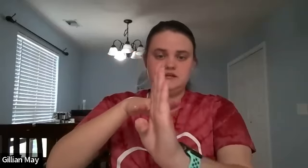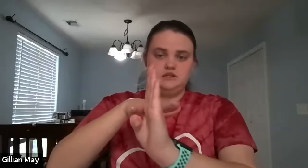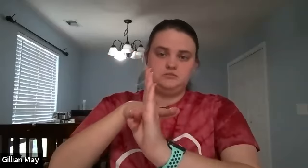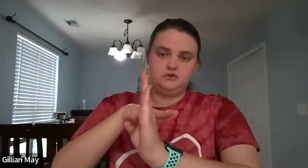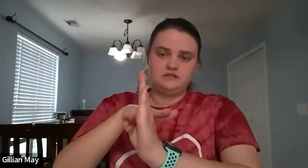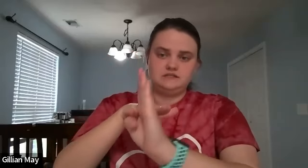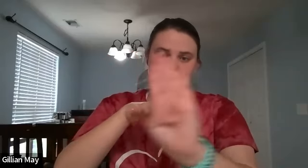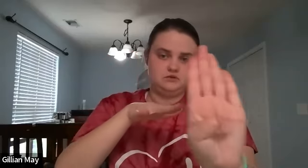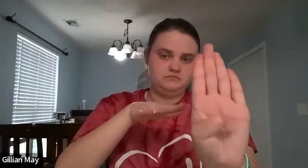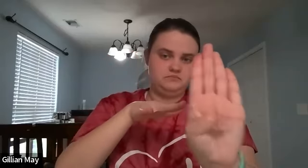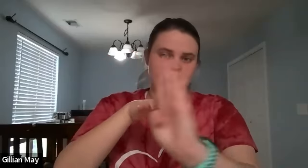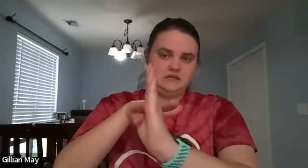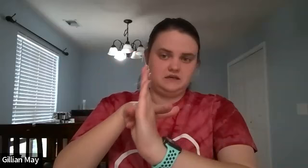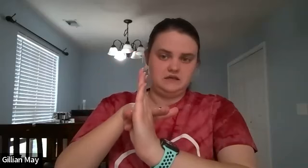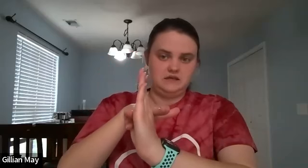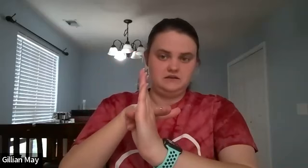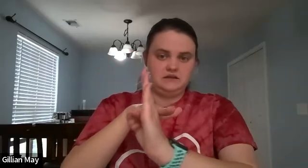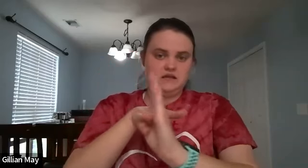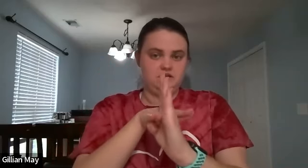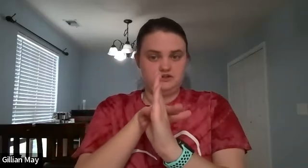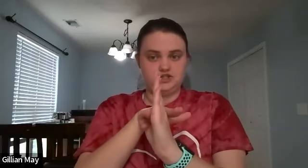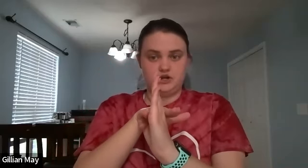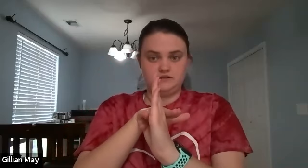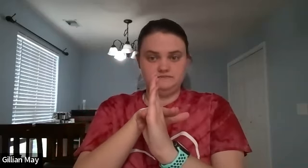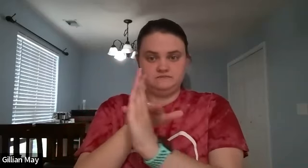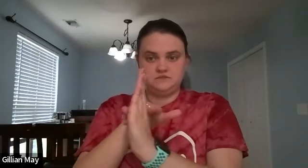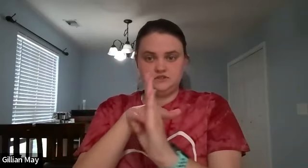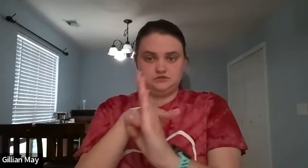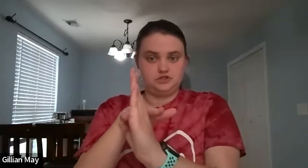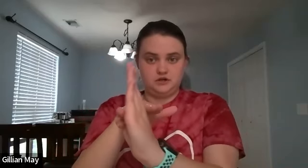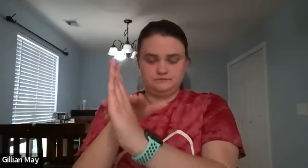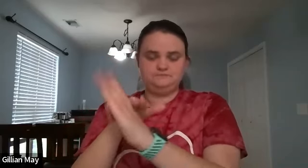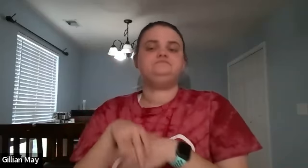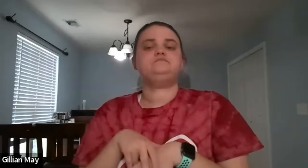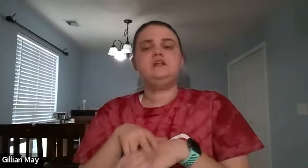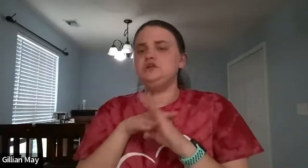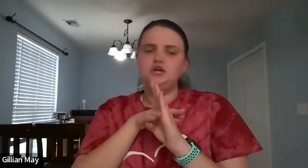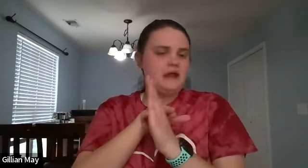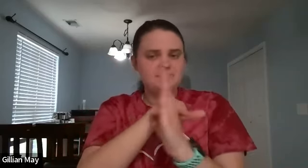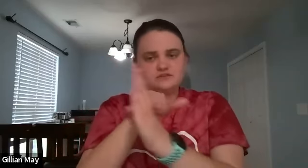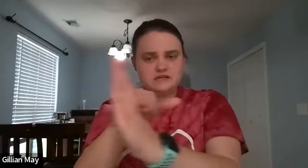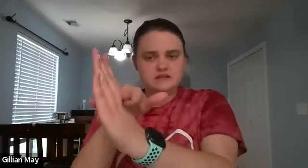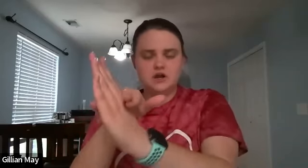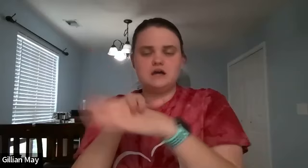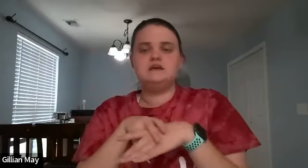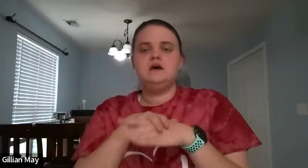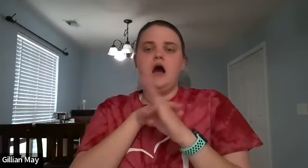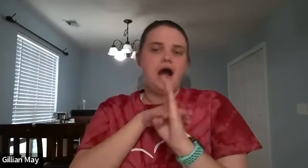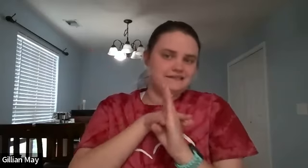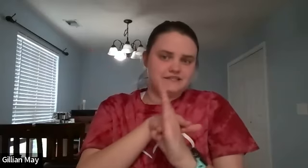and you put your B in it, and then there's shark. So shark. You don't have to wiggle it across. I tend to